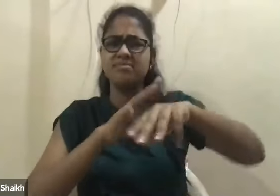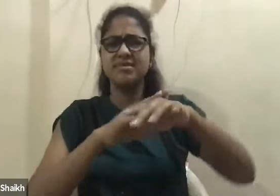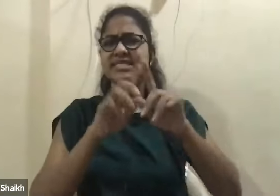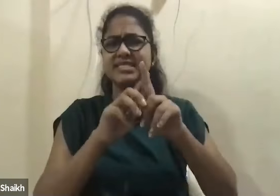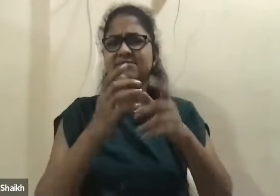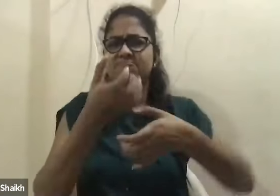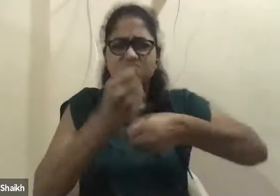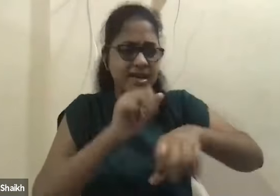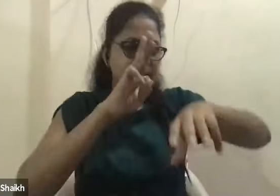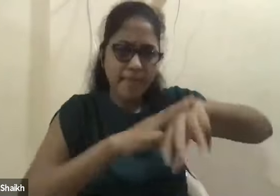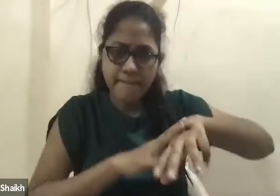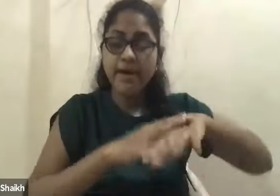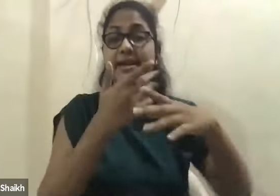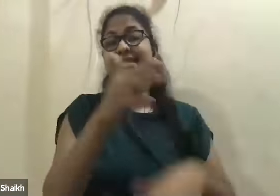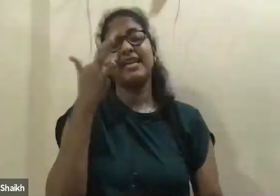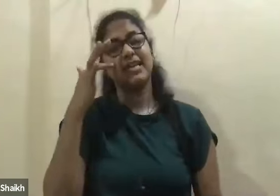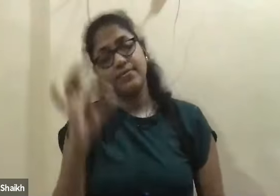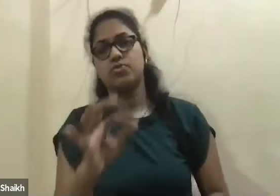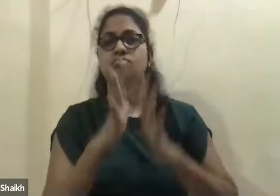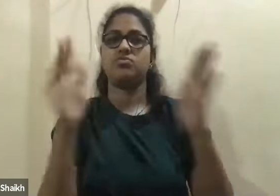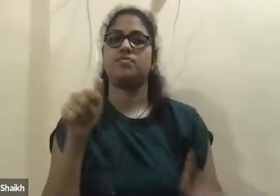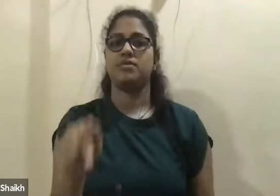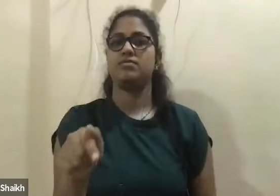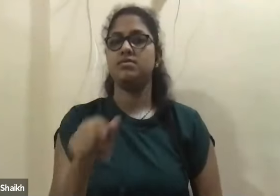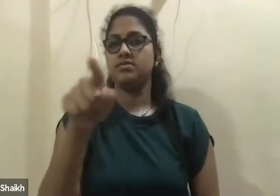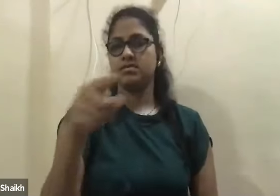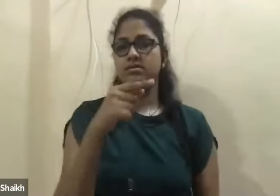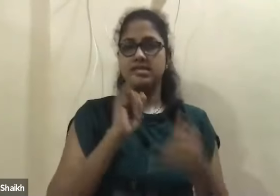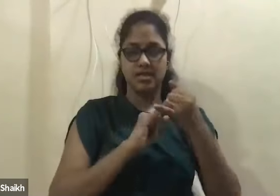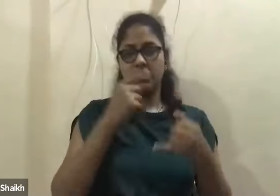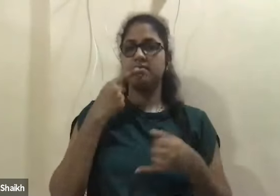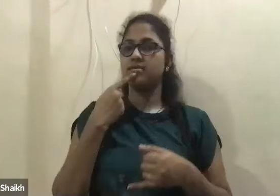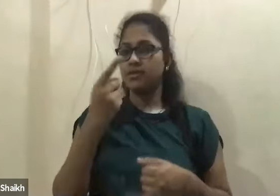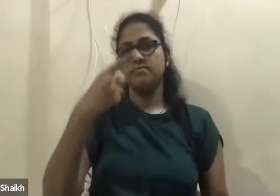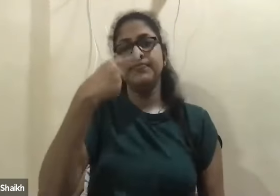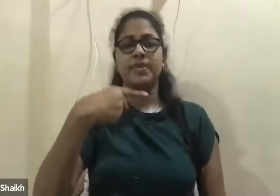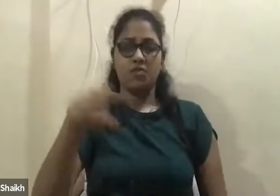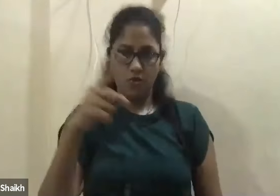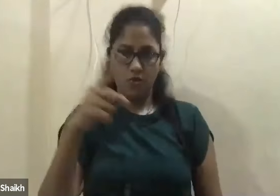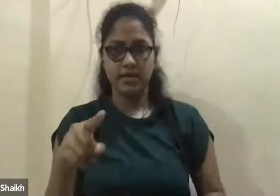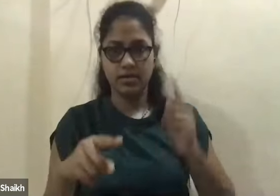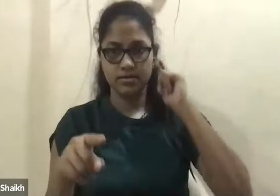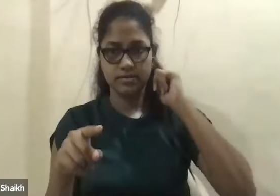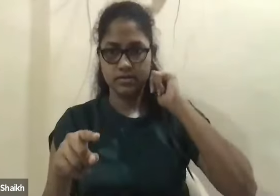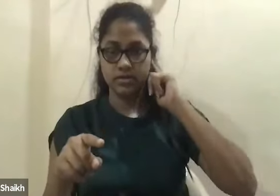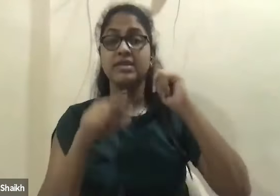is an important thing, Sangeet. right. We have to take the beneficiary's